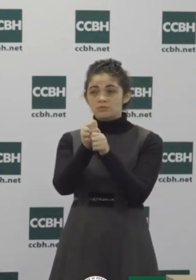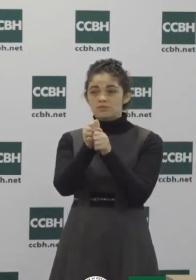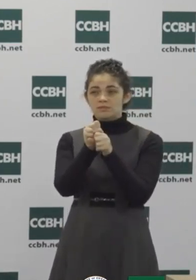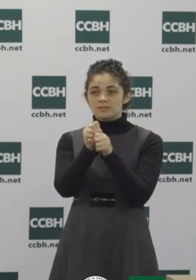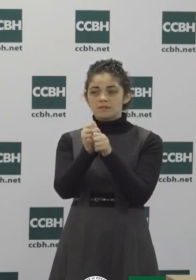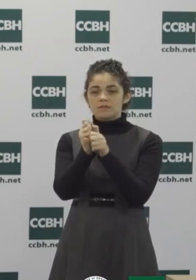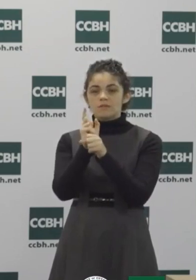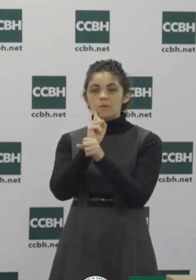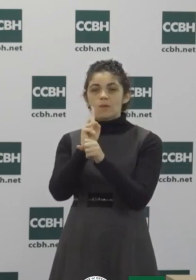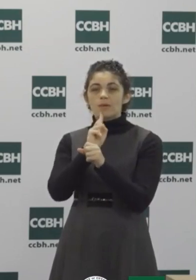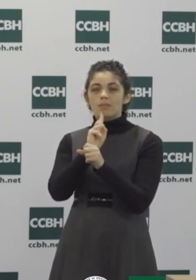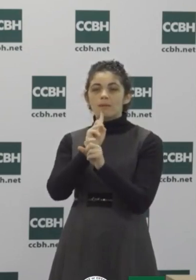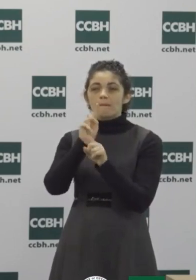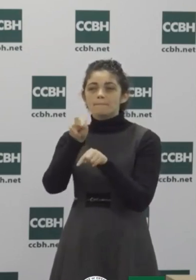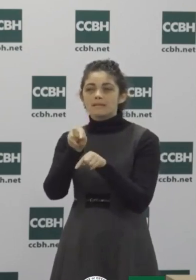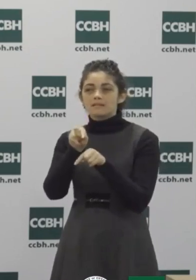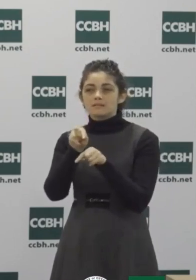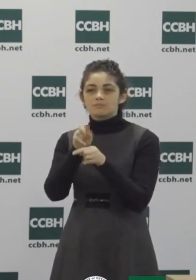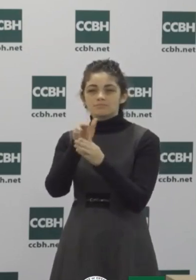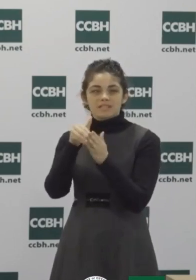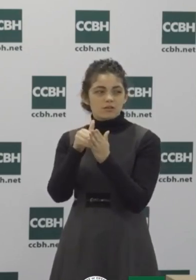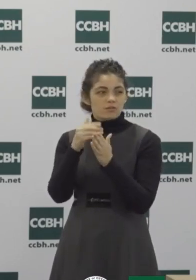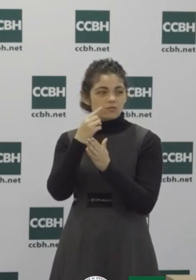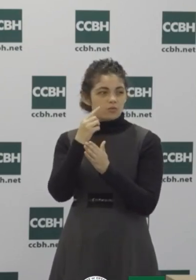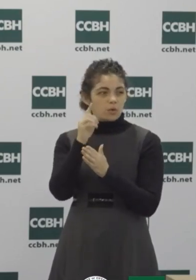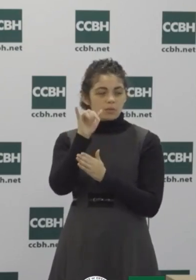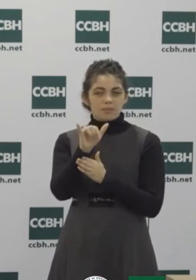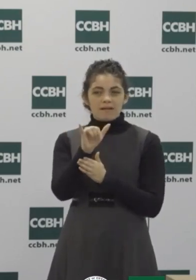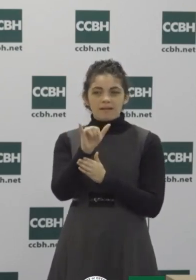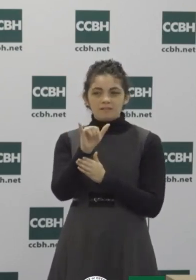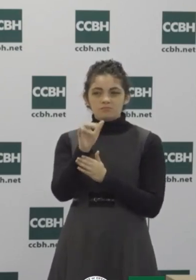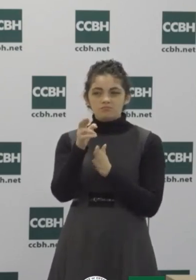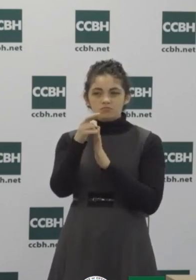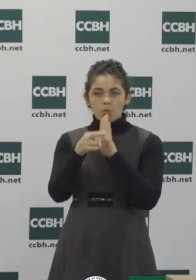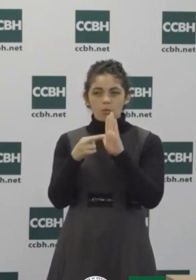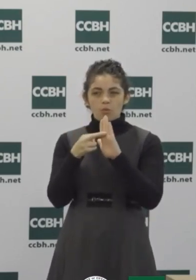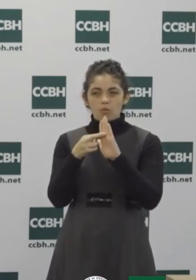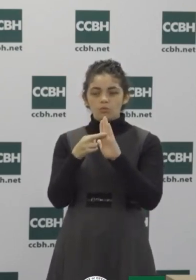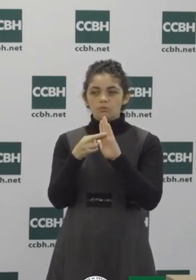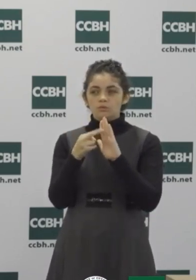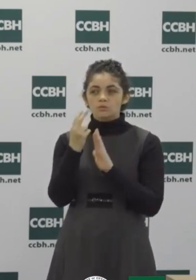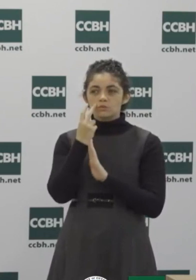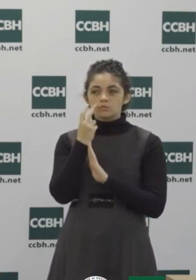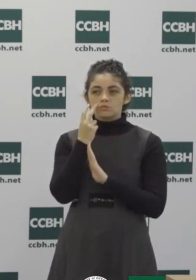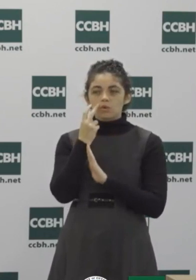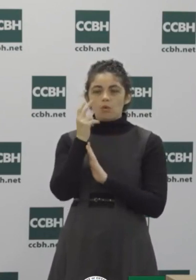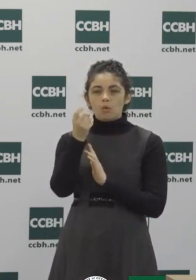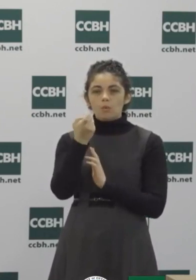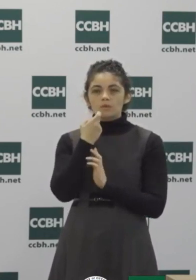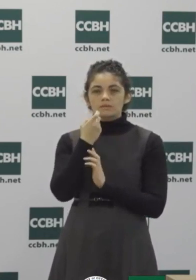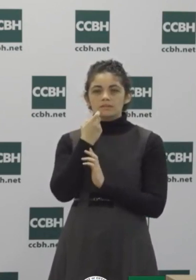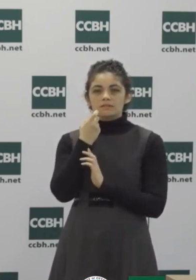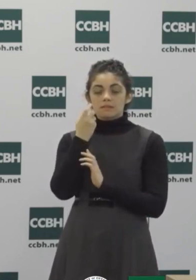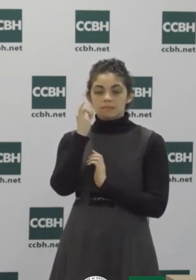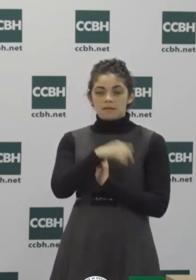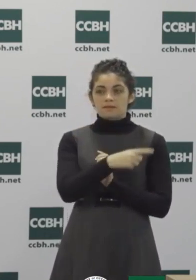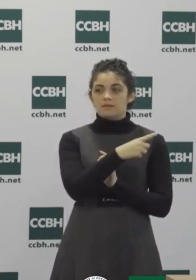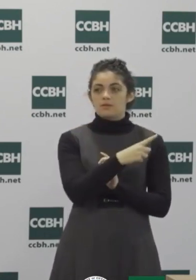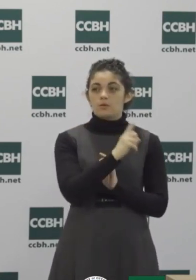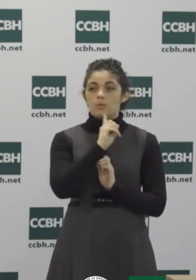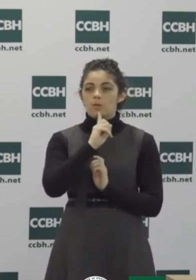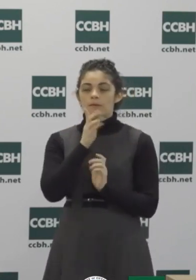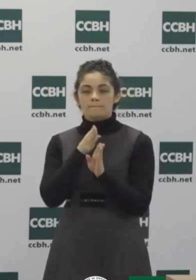as part of our incident command structure. She has served in the incident command role. And I think what you saw from Ramona there is the